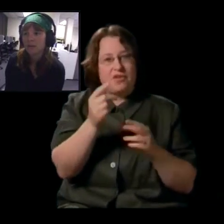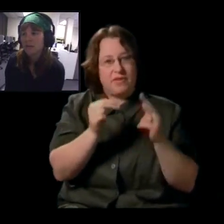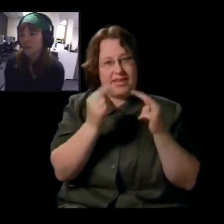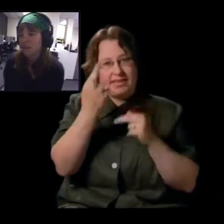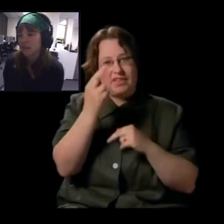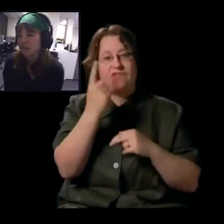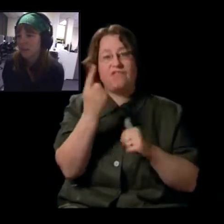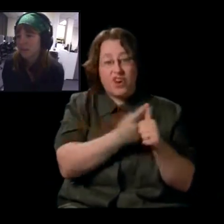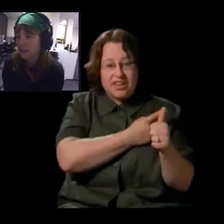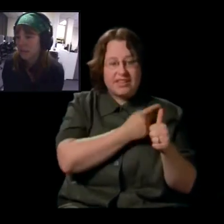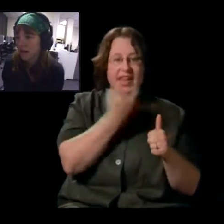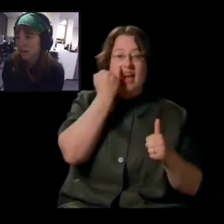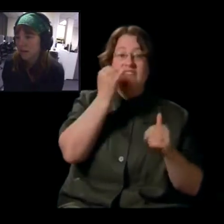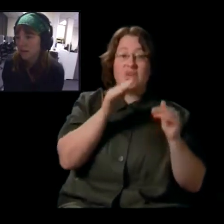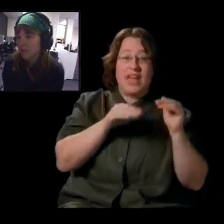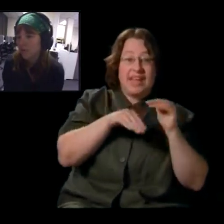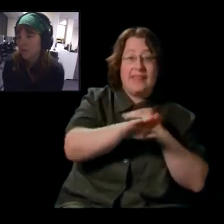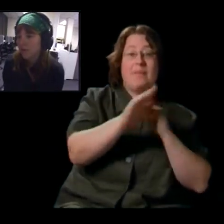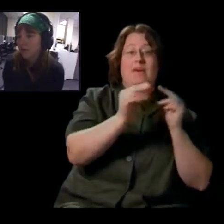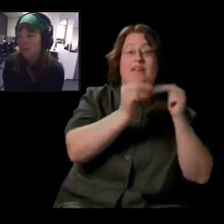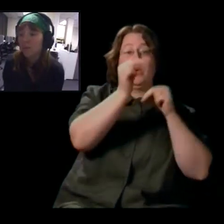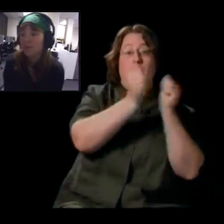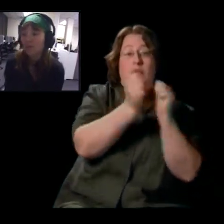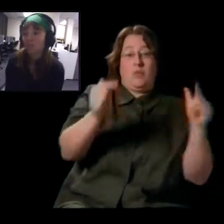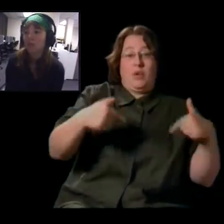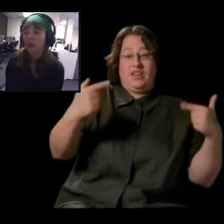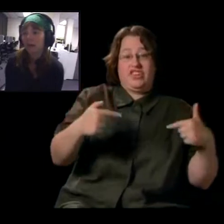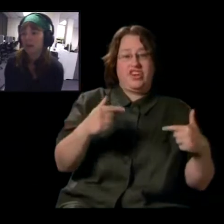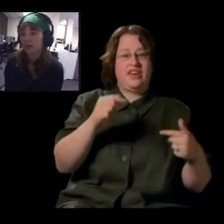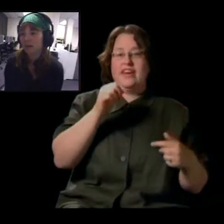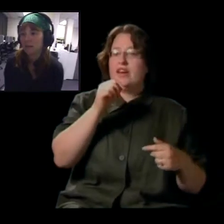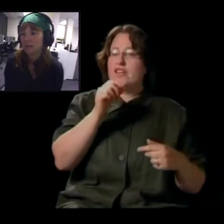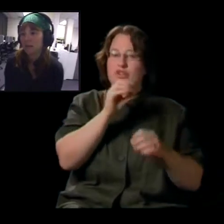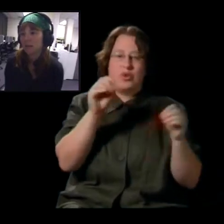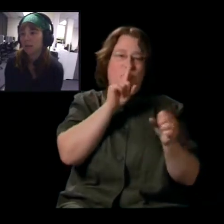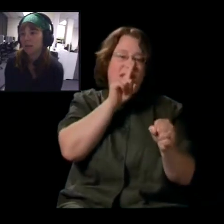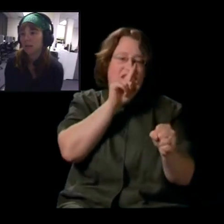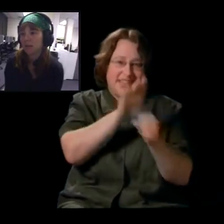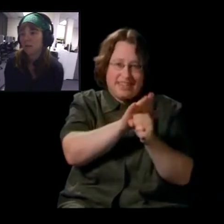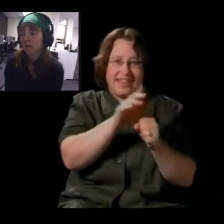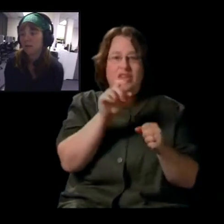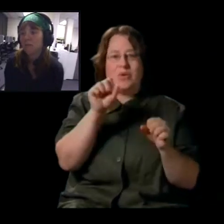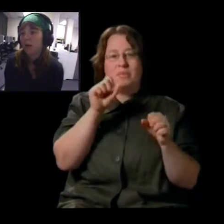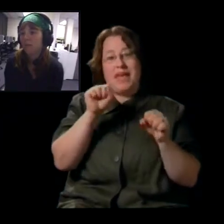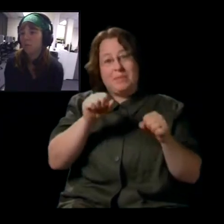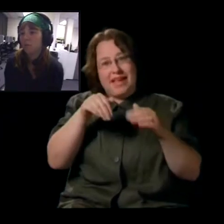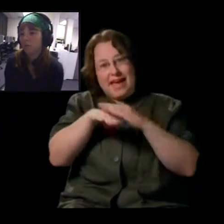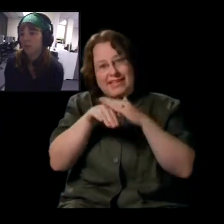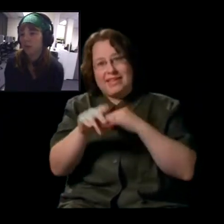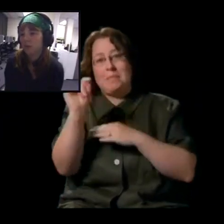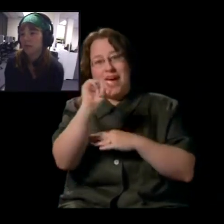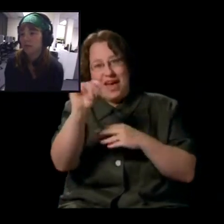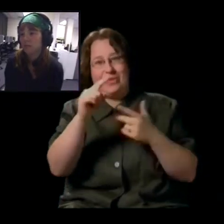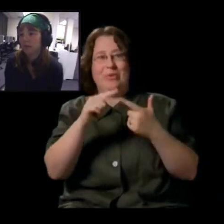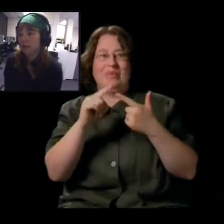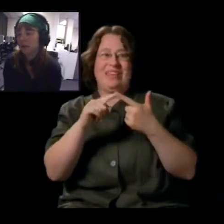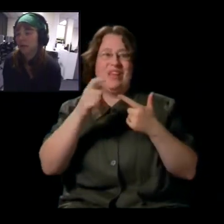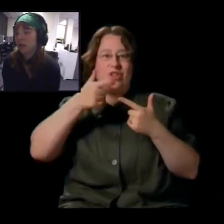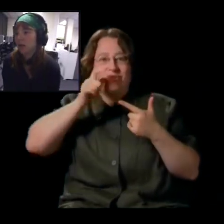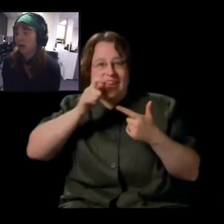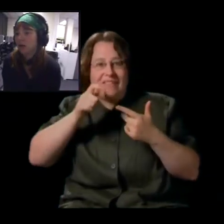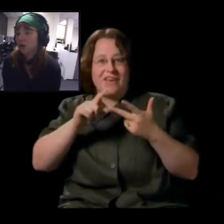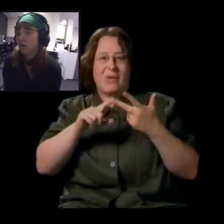And that's not really a good idea because first, I mean, even if you can access the building from the back with a wheelchair, that doesn't mean